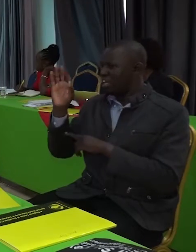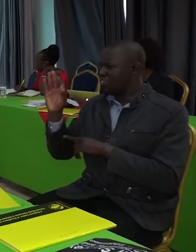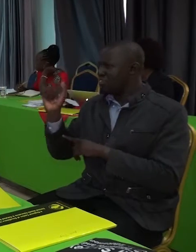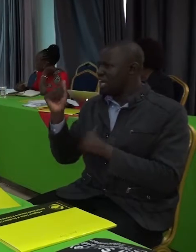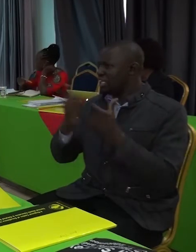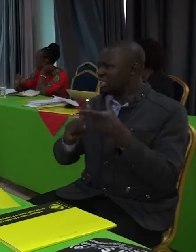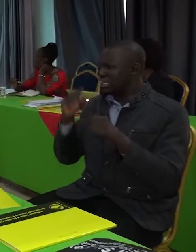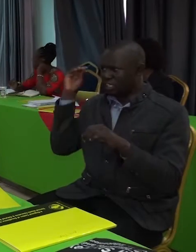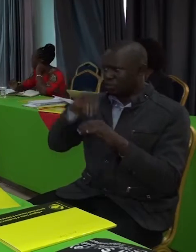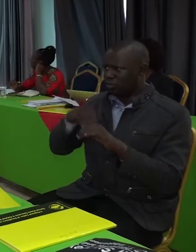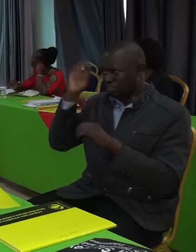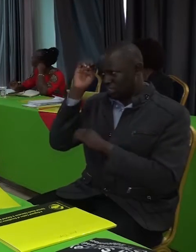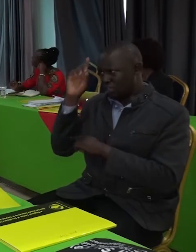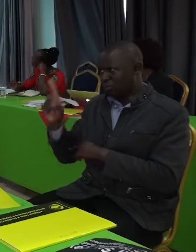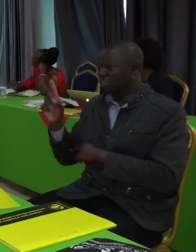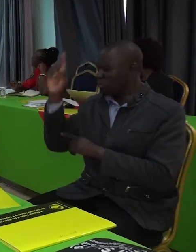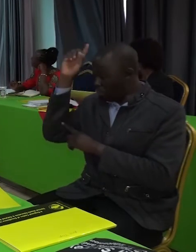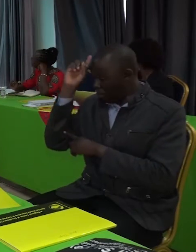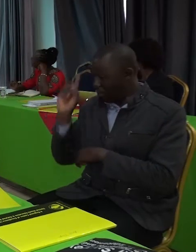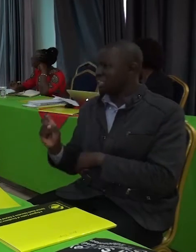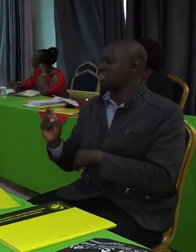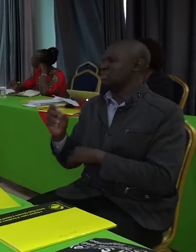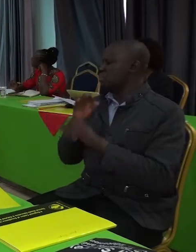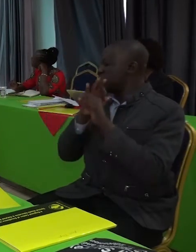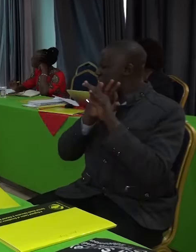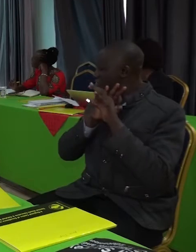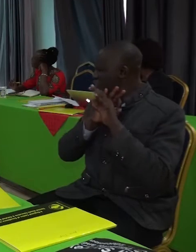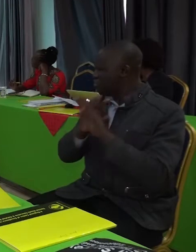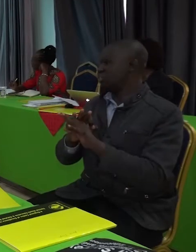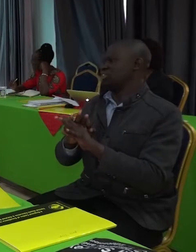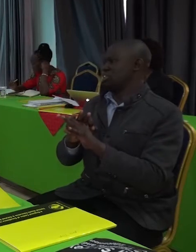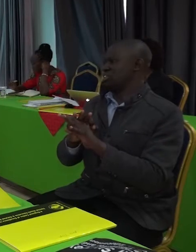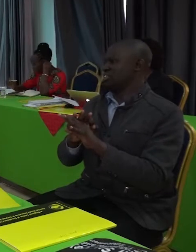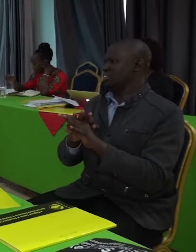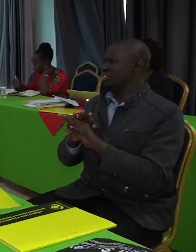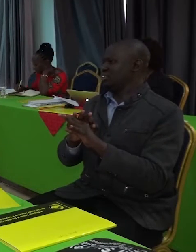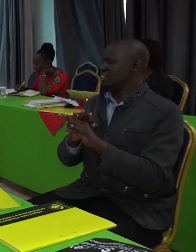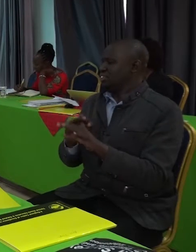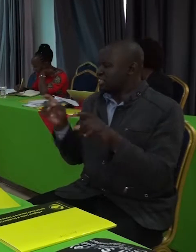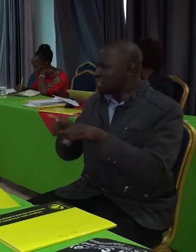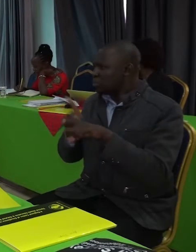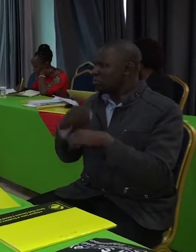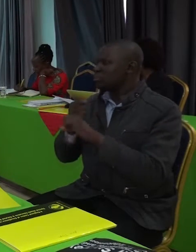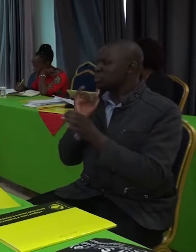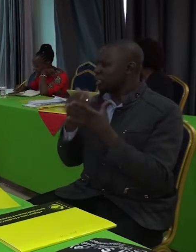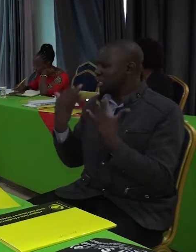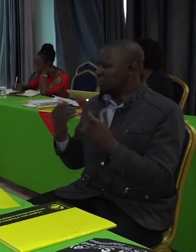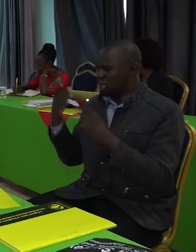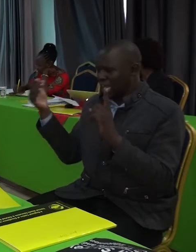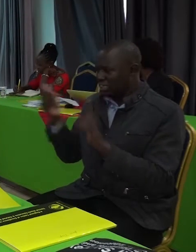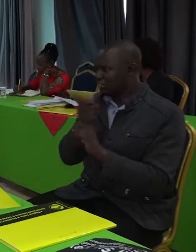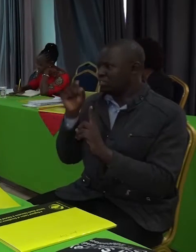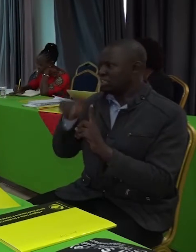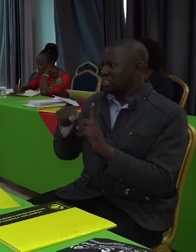inclusive education should be the driving force to achieve EFA, education for all. If we are to